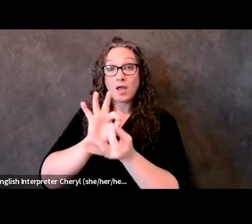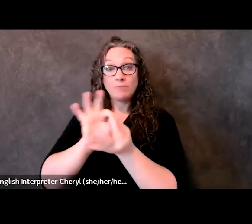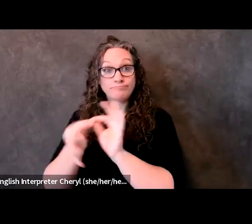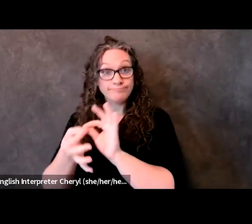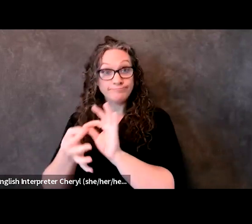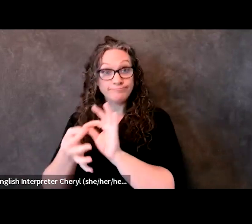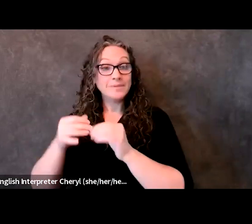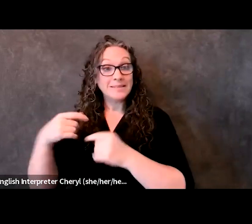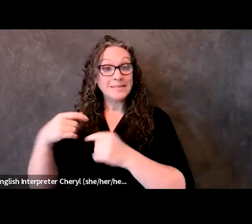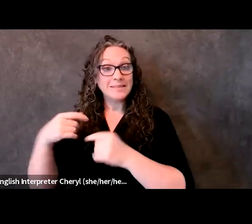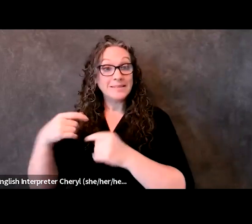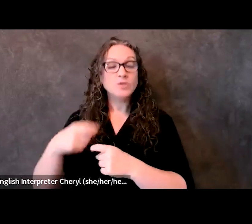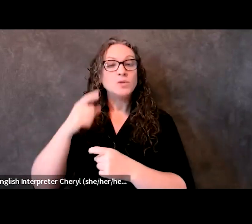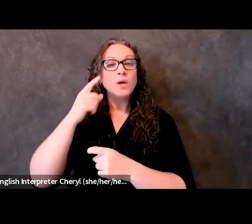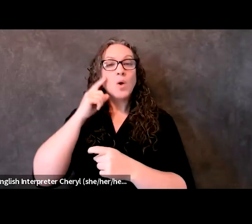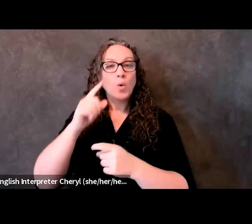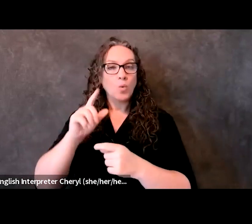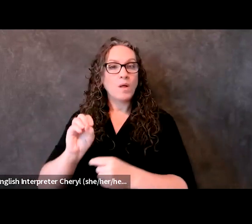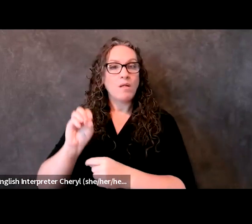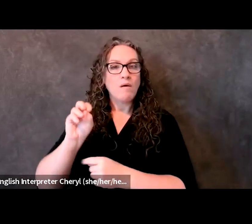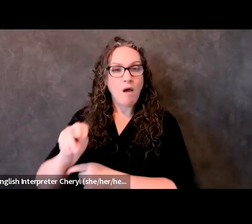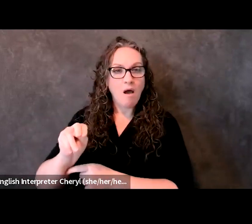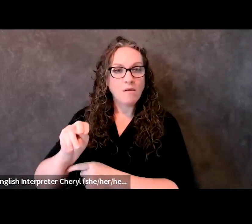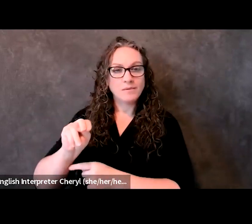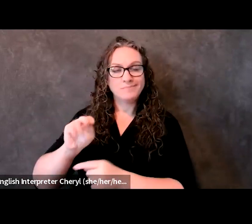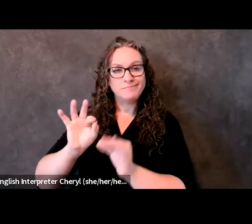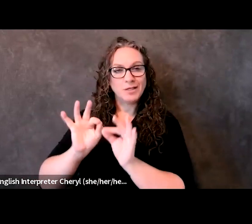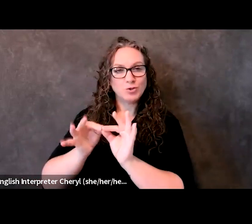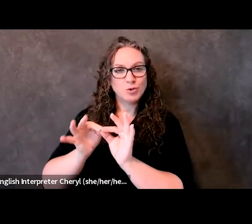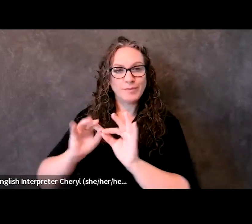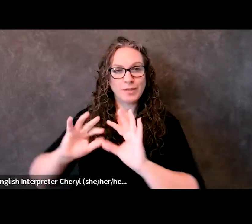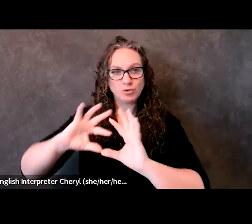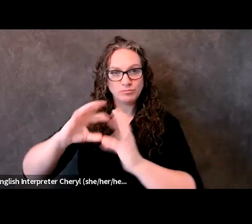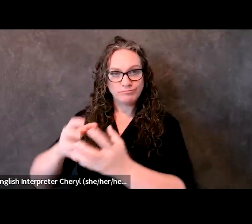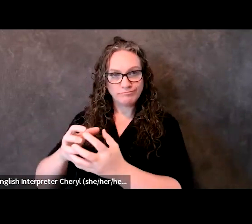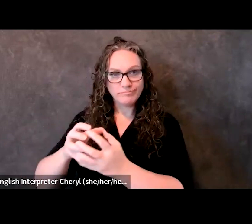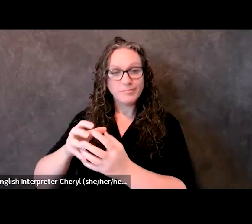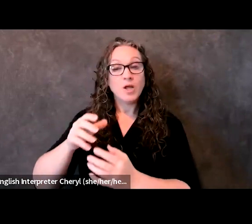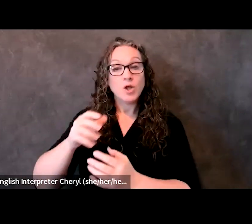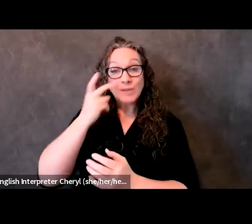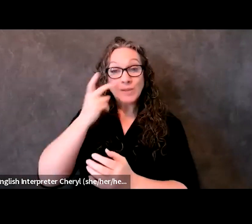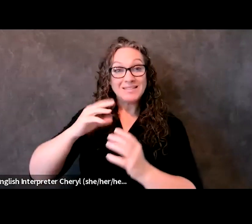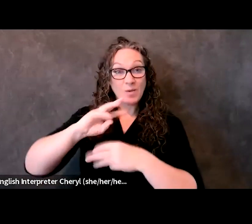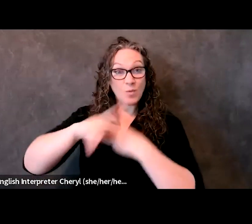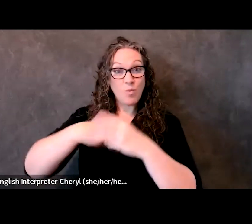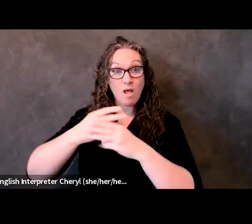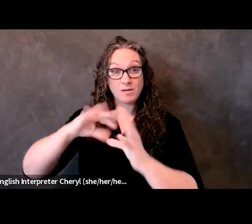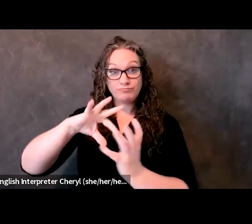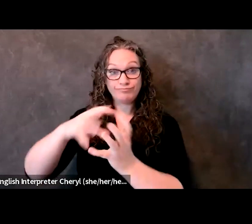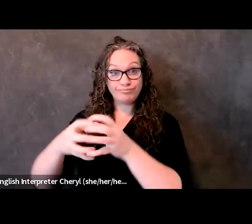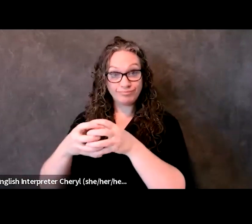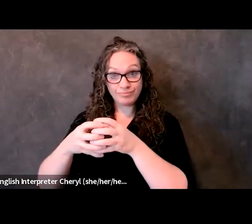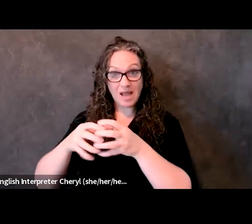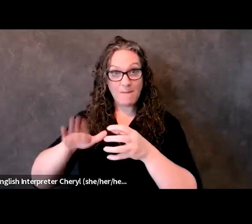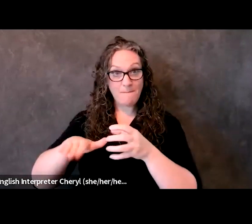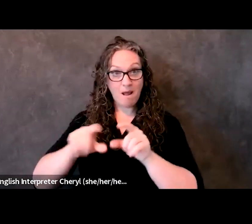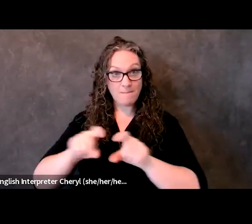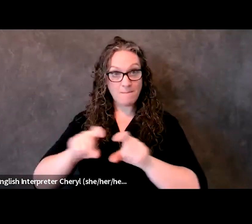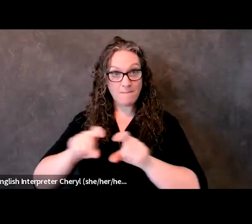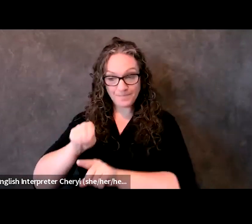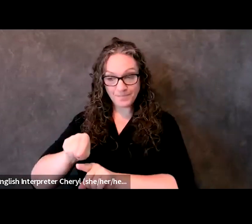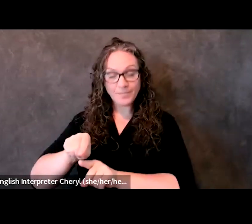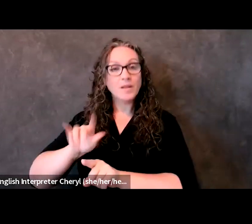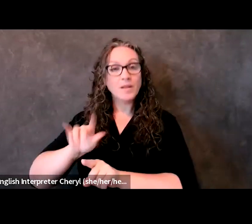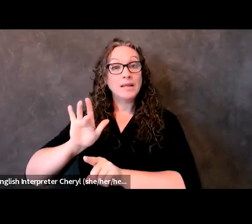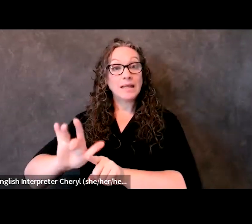on interpretation, and you will see a globe icon in the bottom of the screen that says interpretation. So we're going to ask you to please select the channel that you